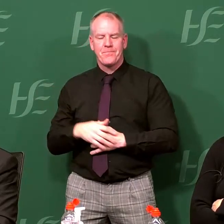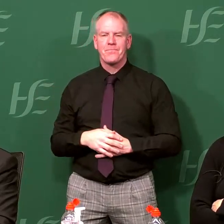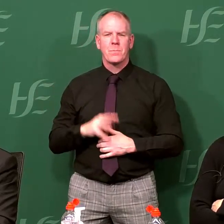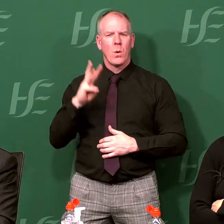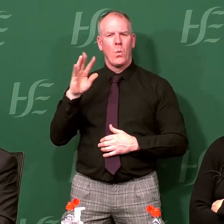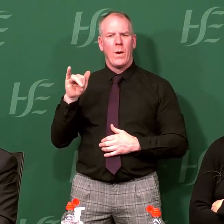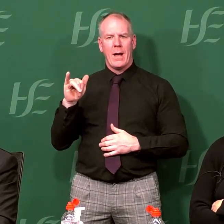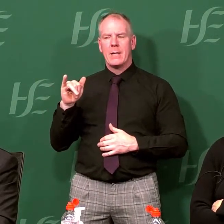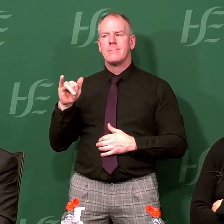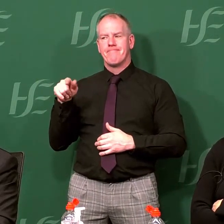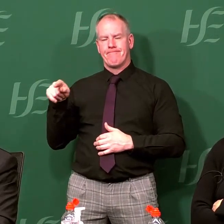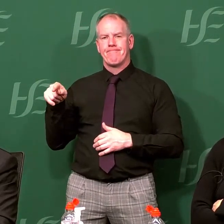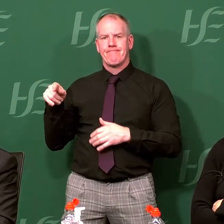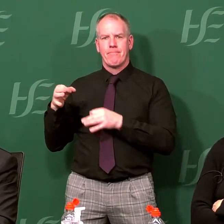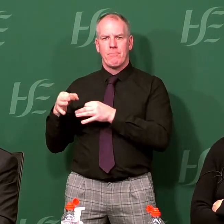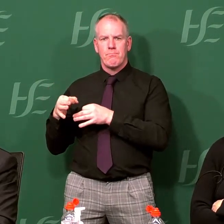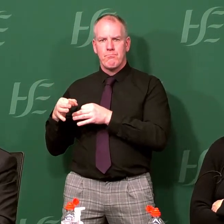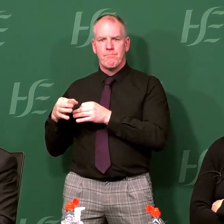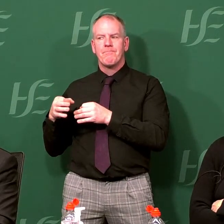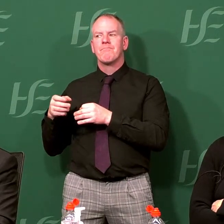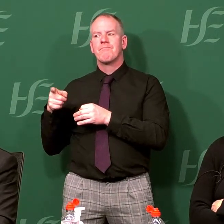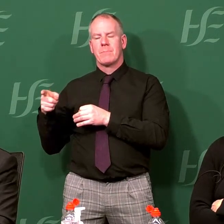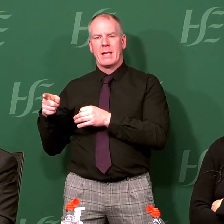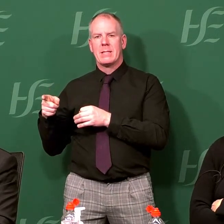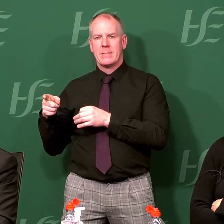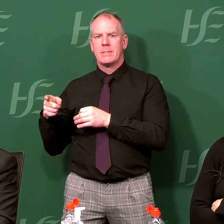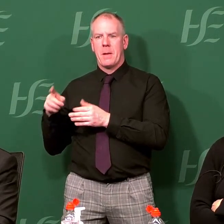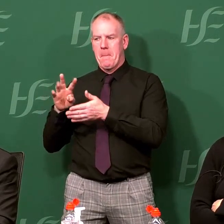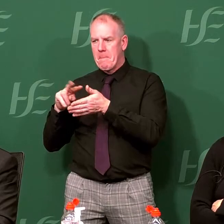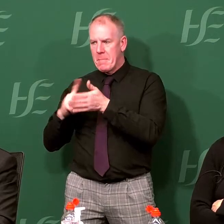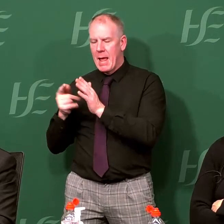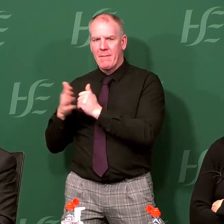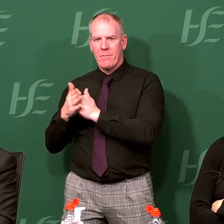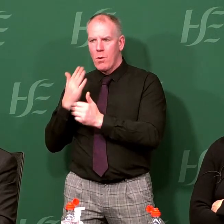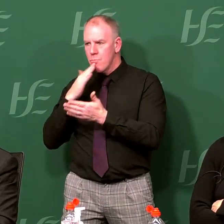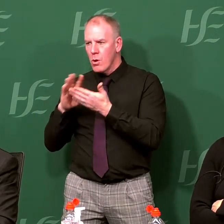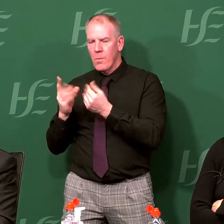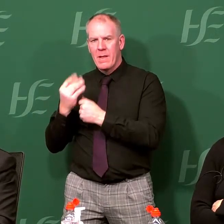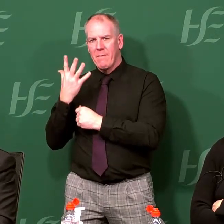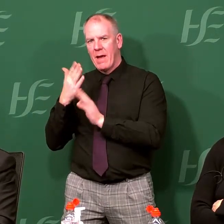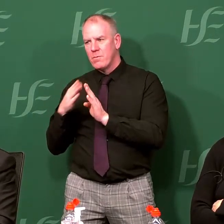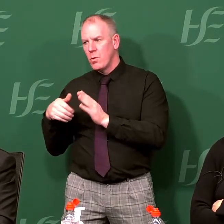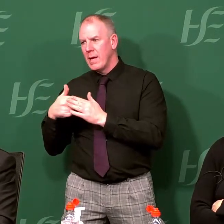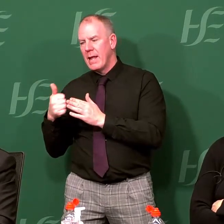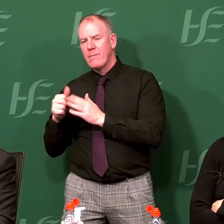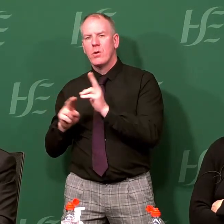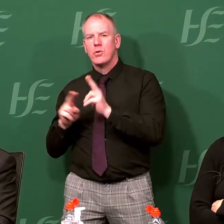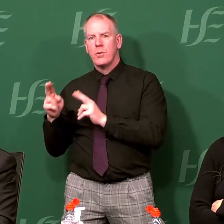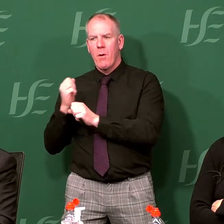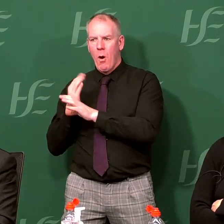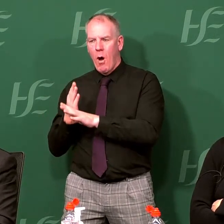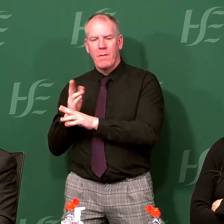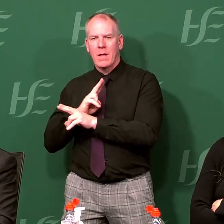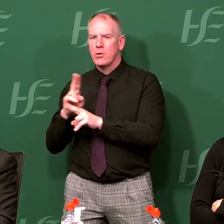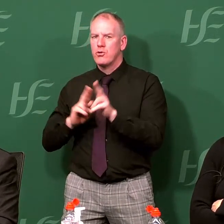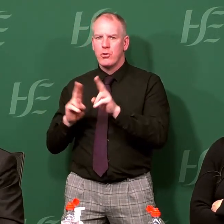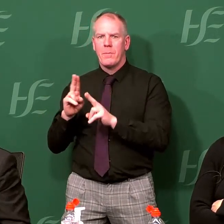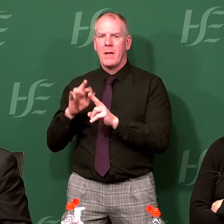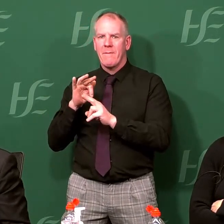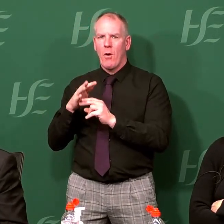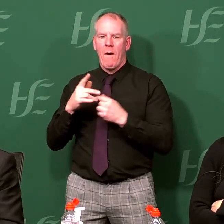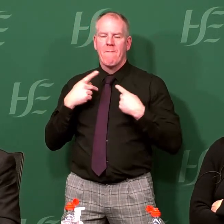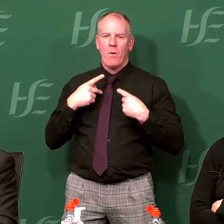the scheduling moved ahead on all the 5 to 11-year-old kids instead of making the appointments for